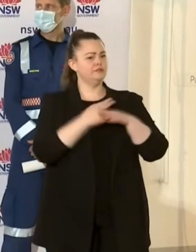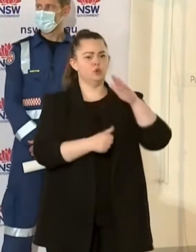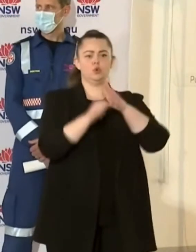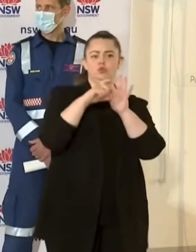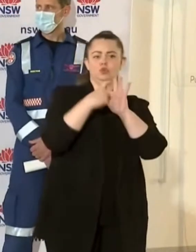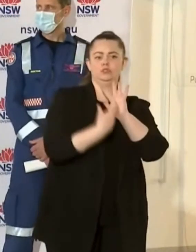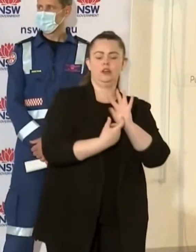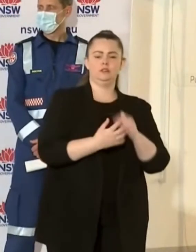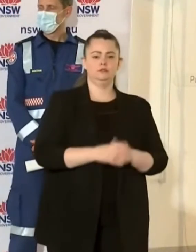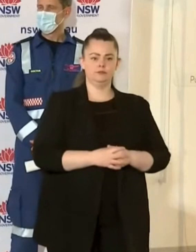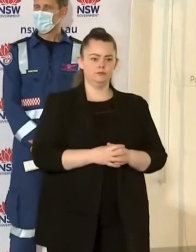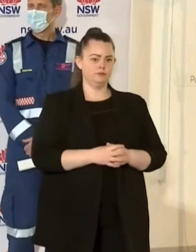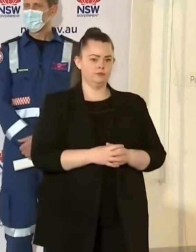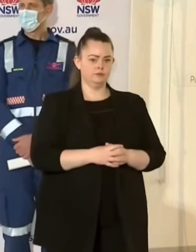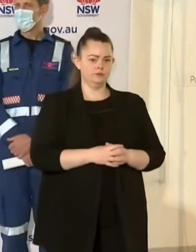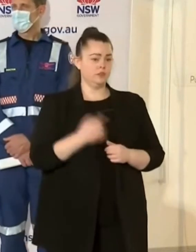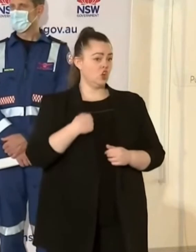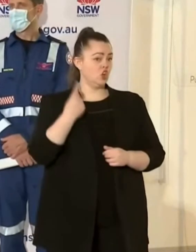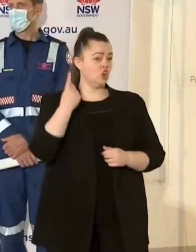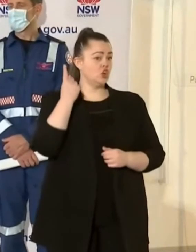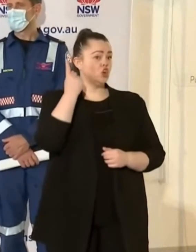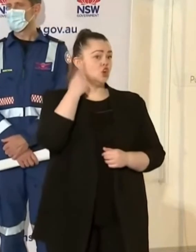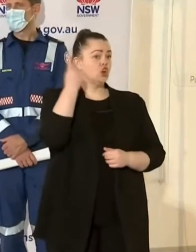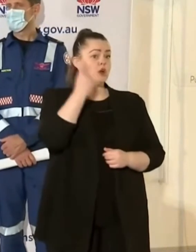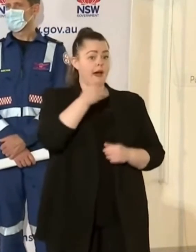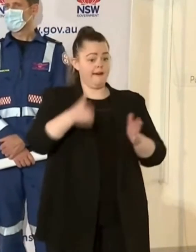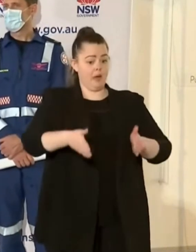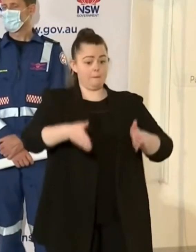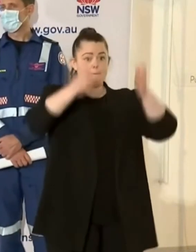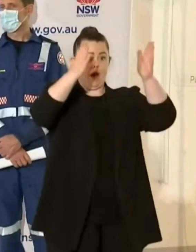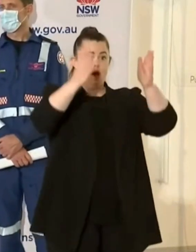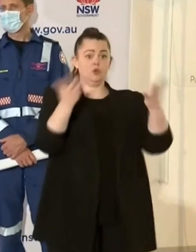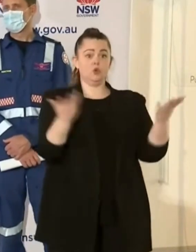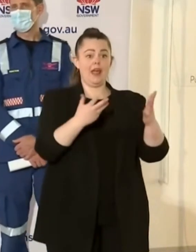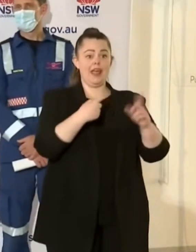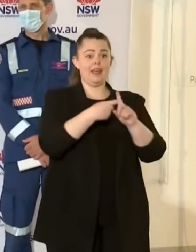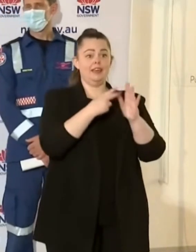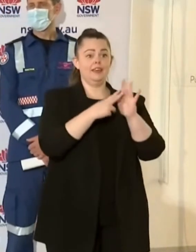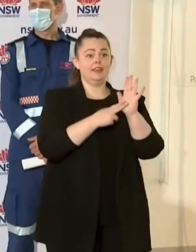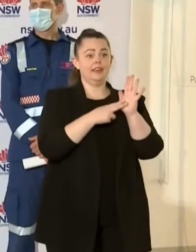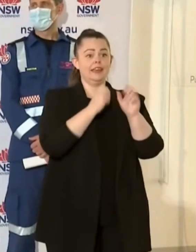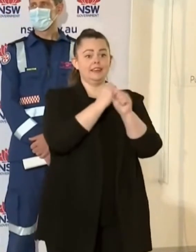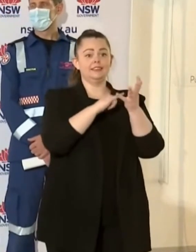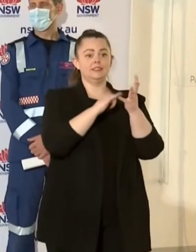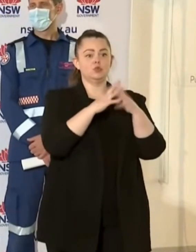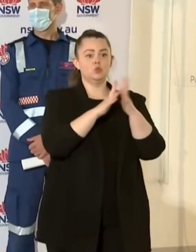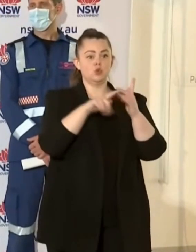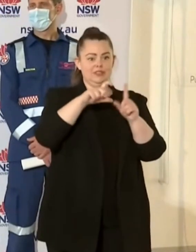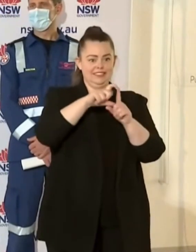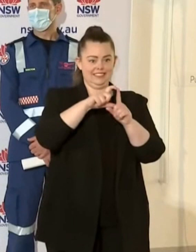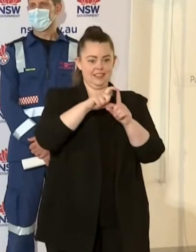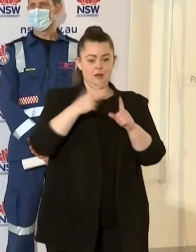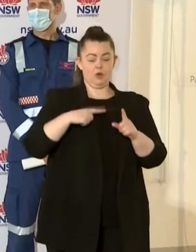Apparently there's a health response underway at an apartment building in Kingswood after 4 residents tested positive. How many people are in